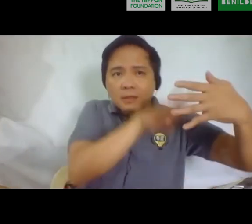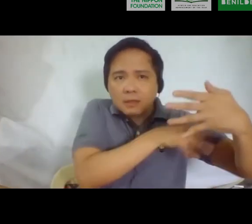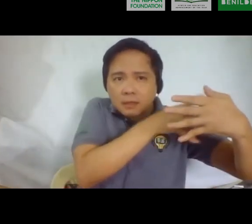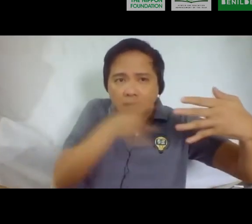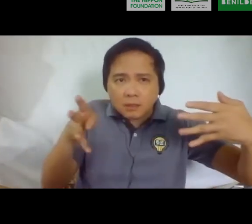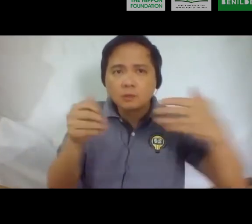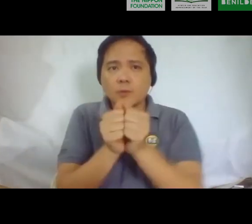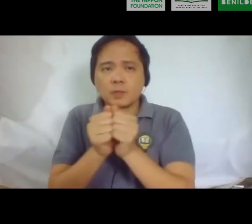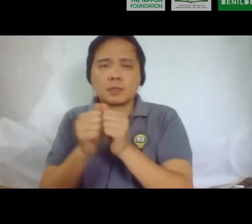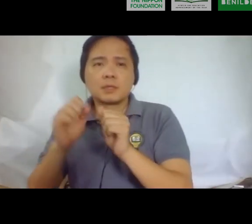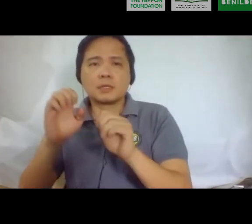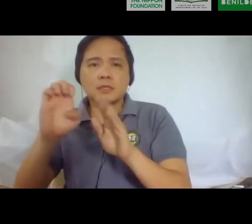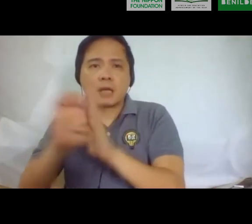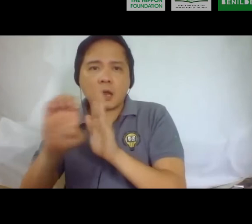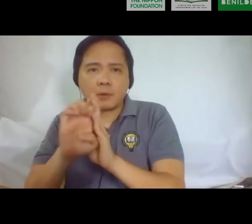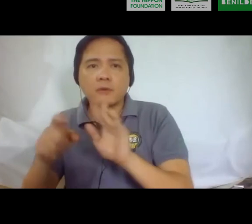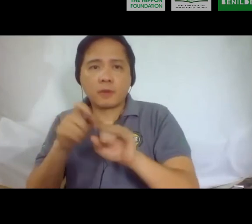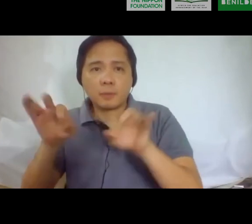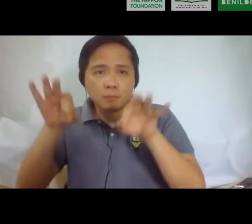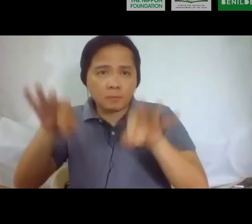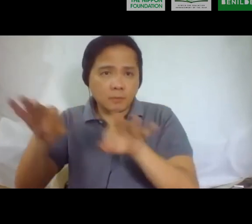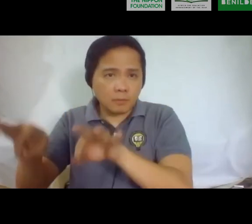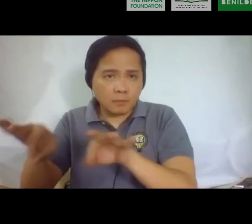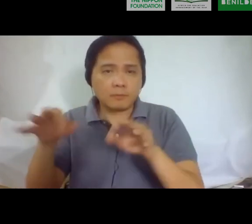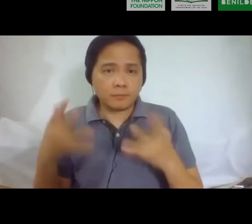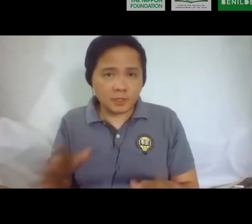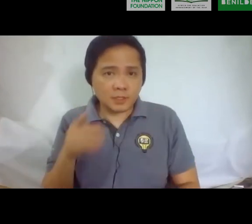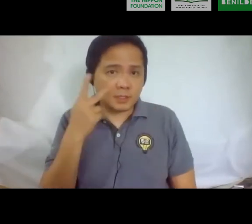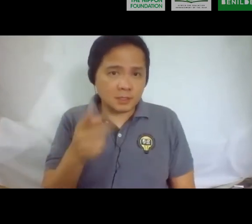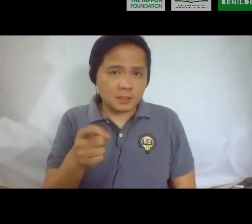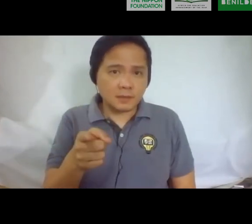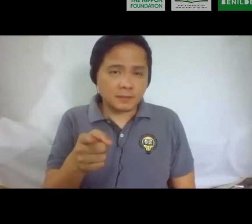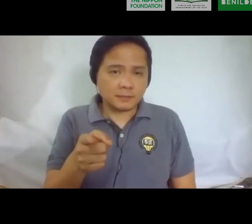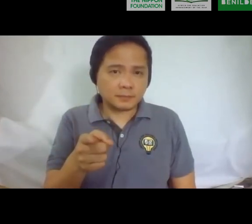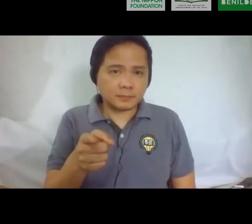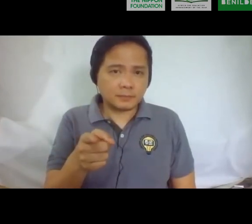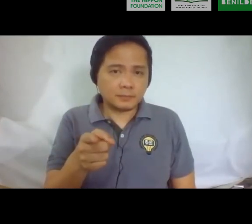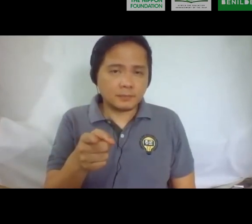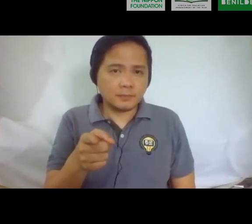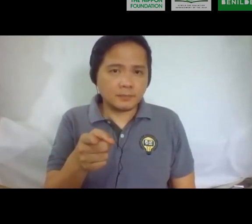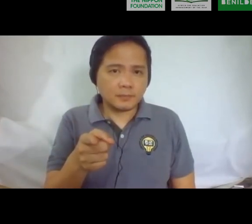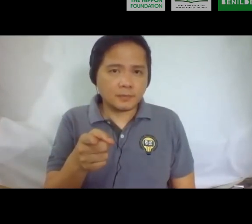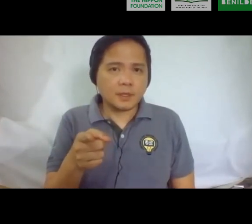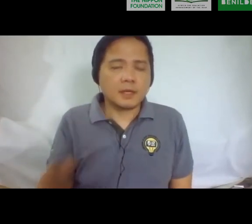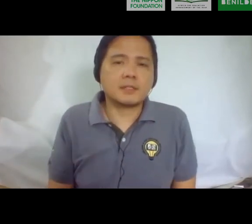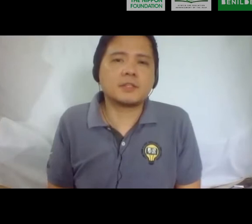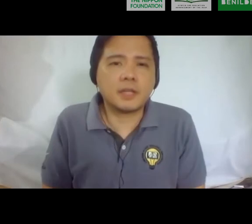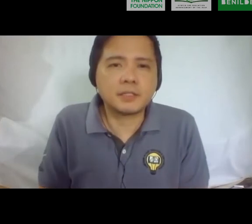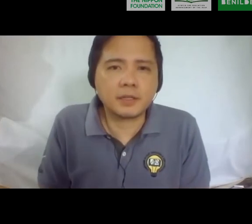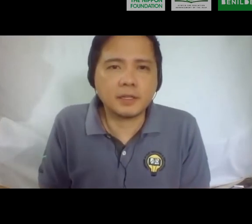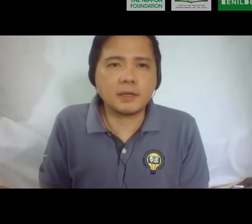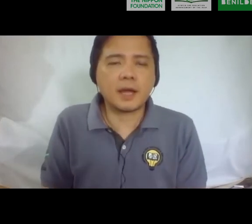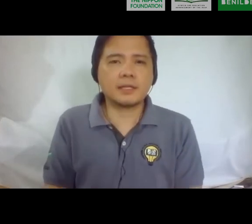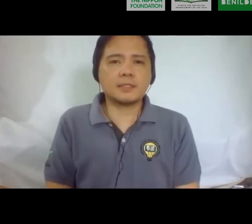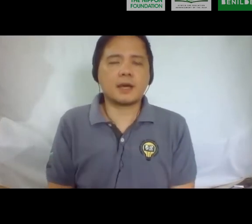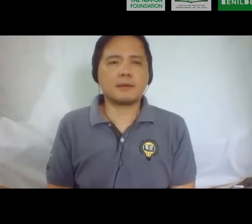examples from Ho Chi Minh City Sign Language and the slides with the example of the hand shapes. Yes, sir. Yes,